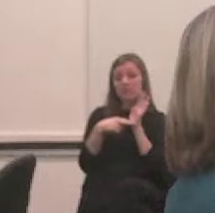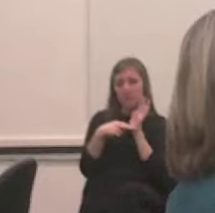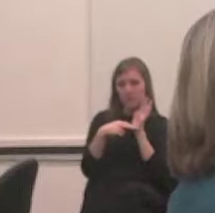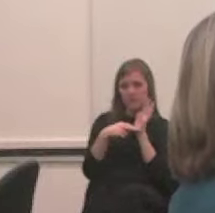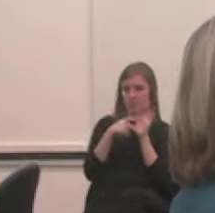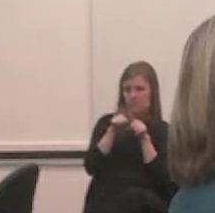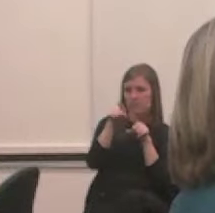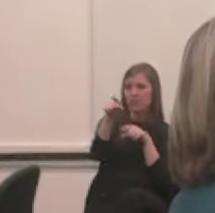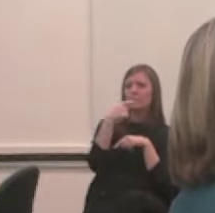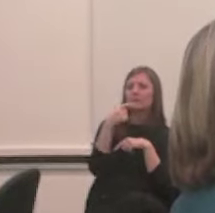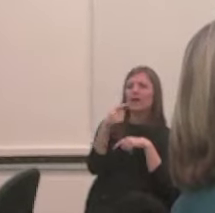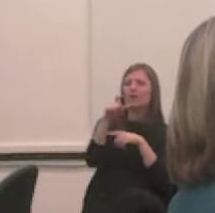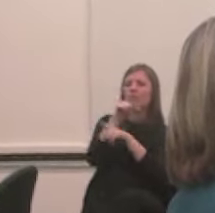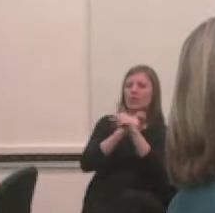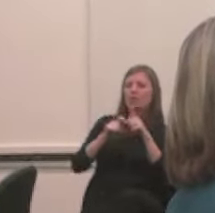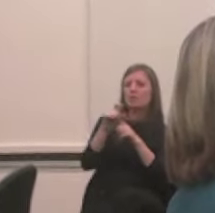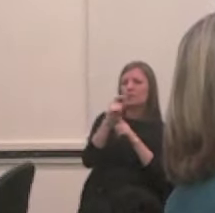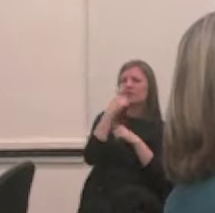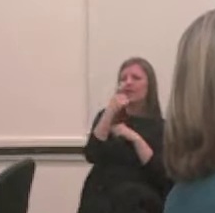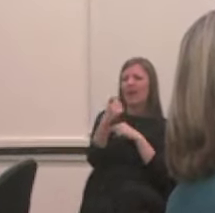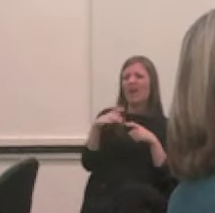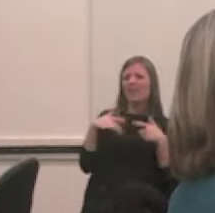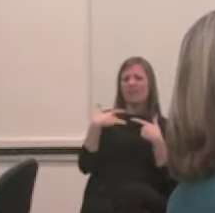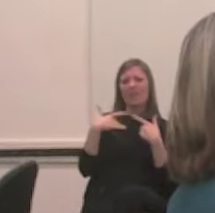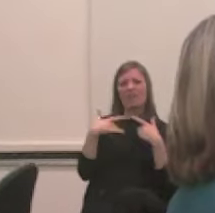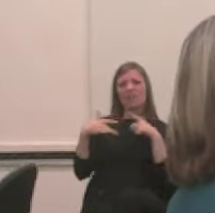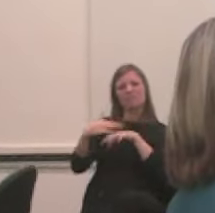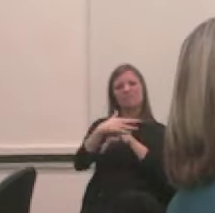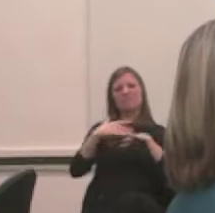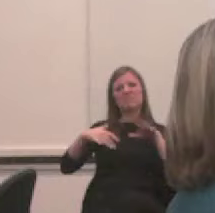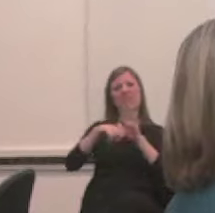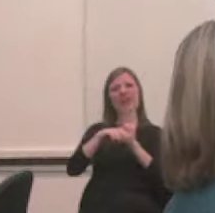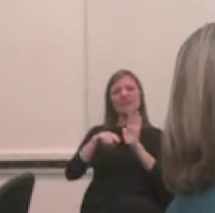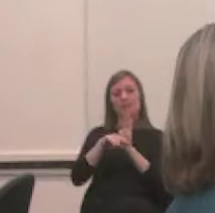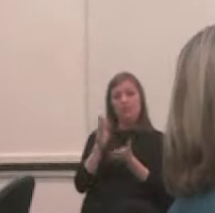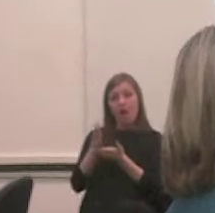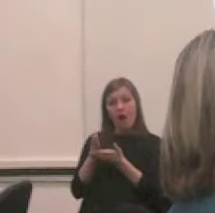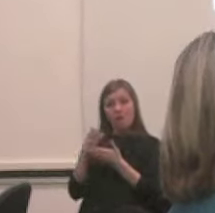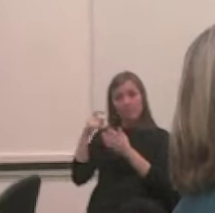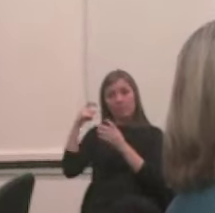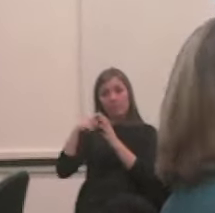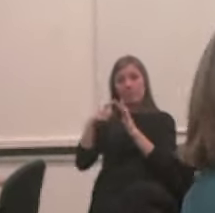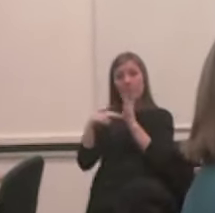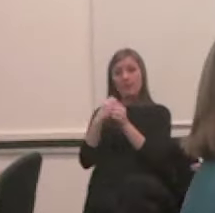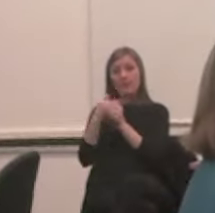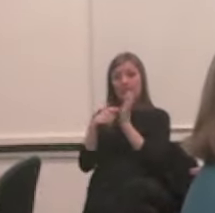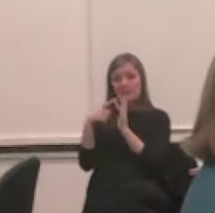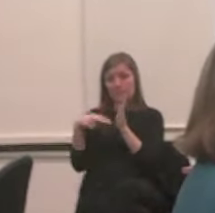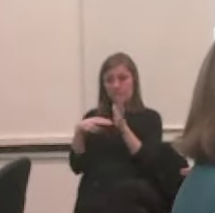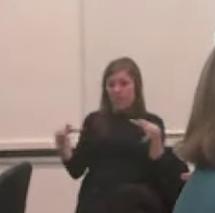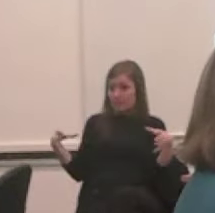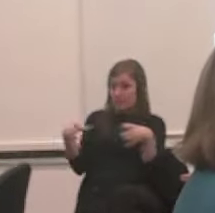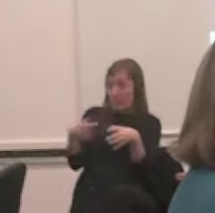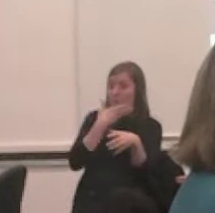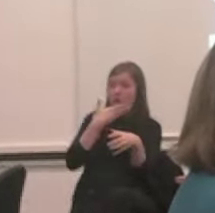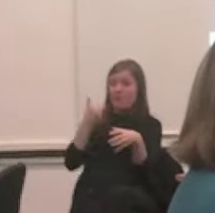about often communities they can have a toxic element to them. Kington has that in droves, but it's this small, lovely, pretty